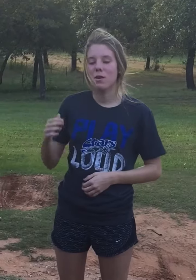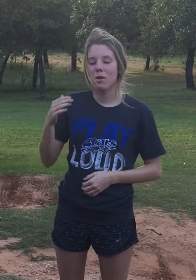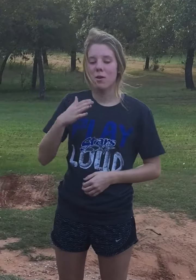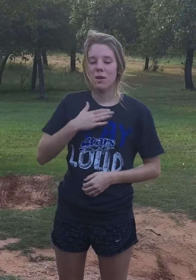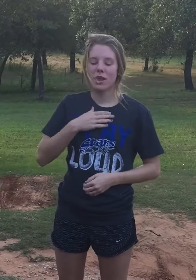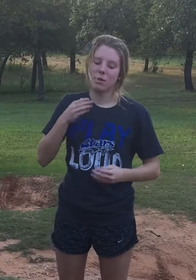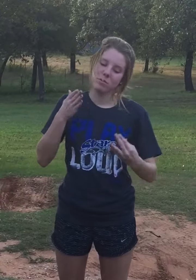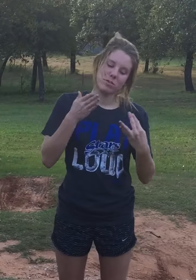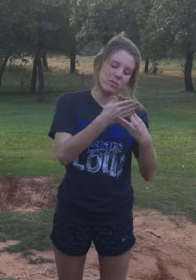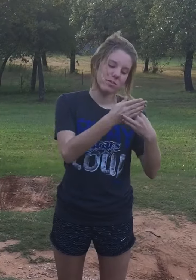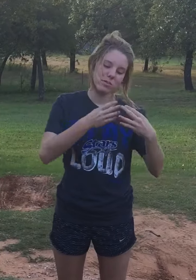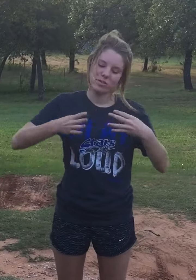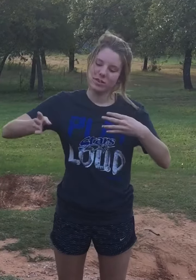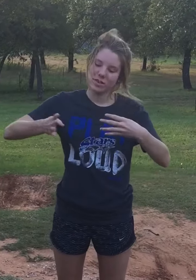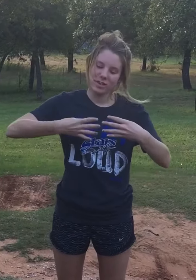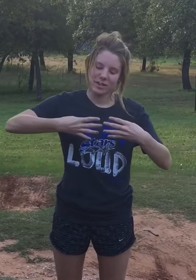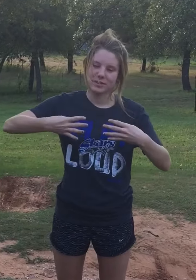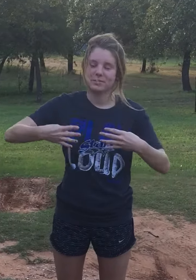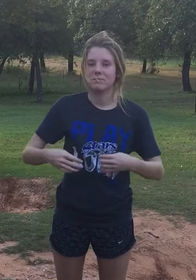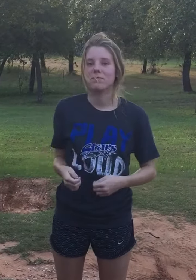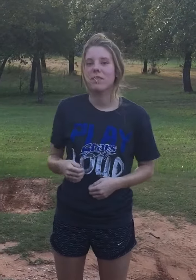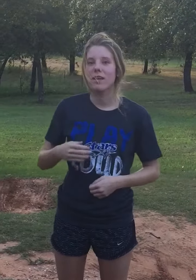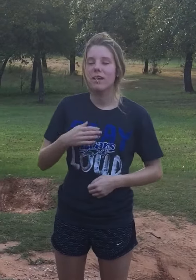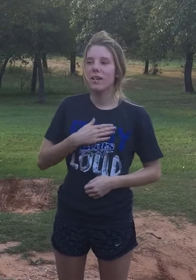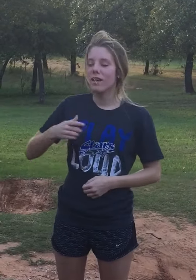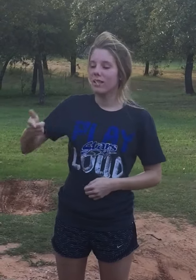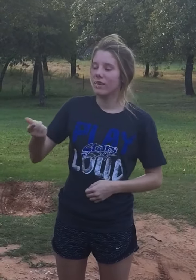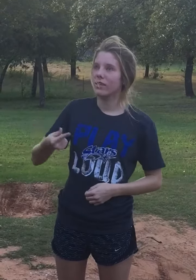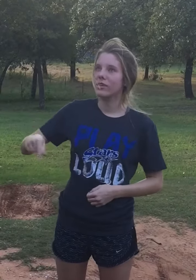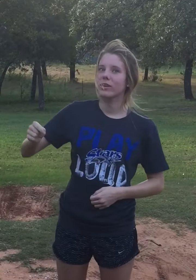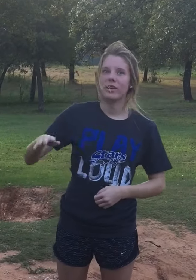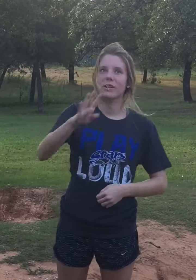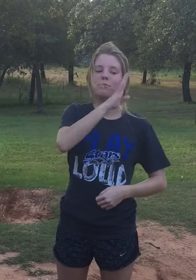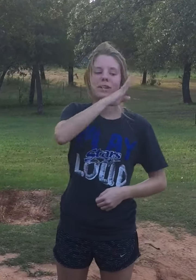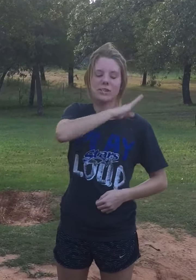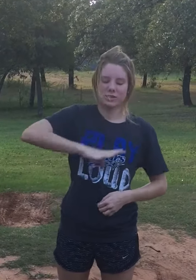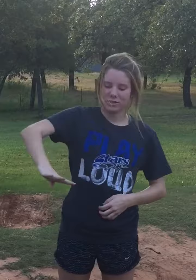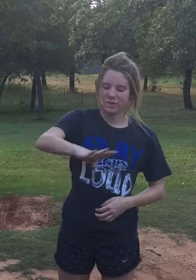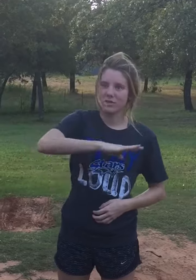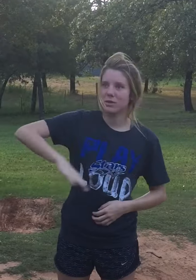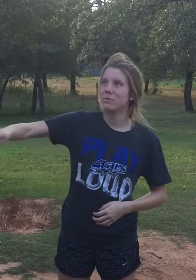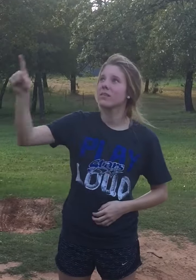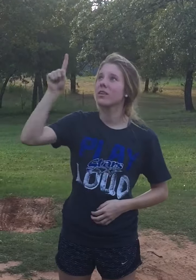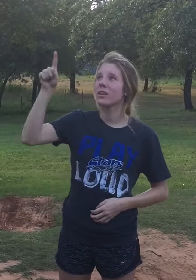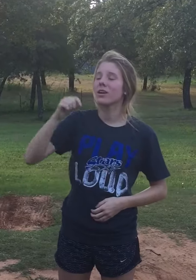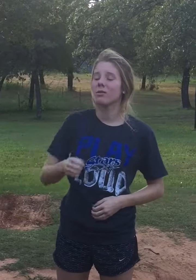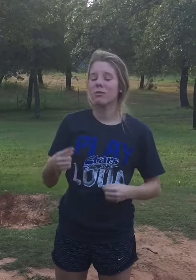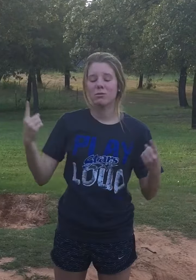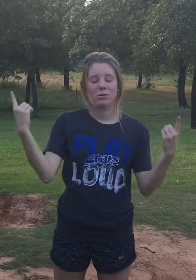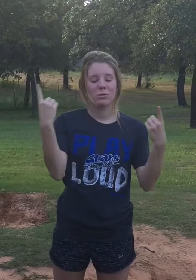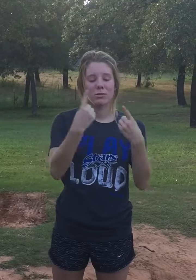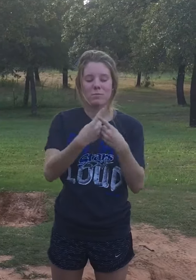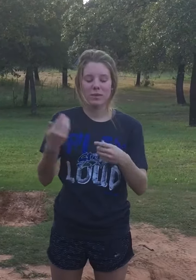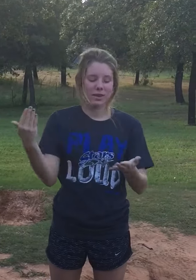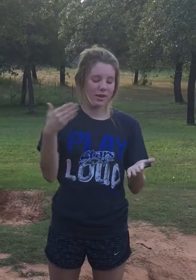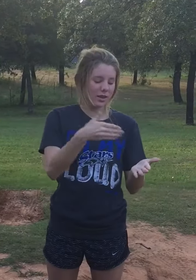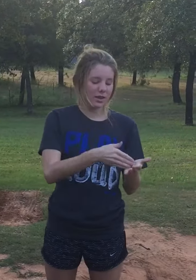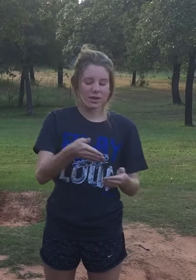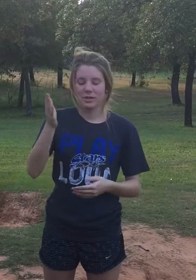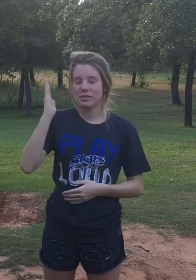when I pulled through the gate, like the greener pastures up there where we'll meet again